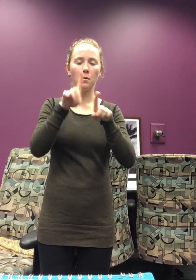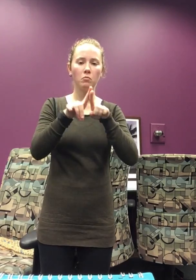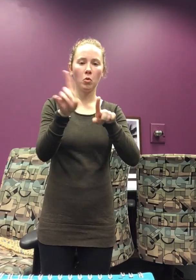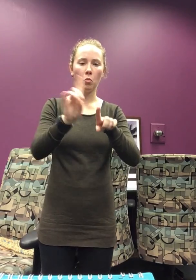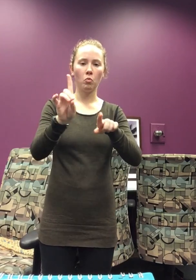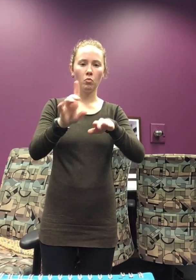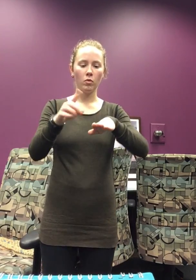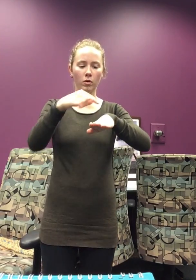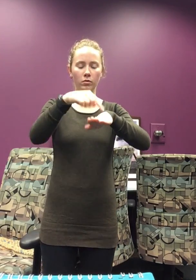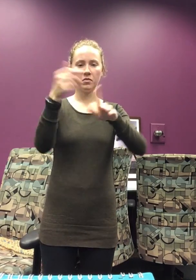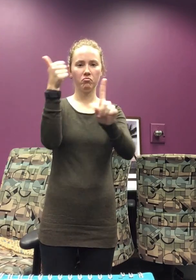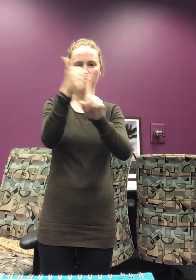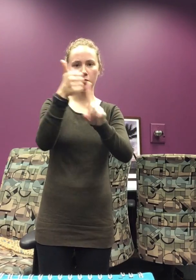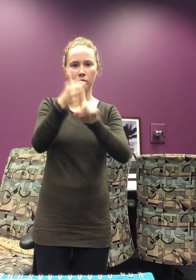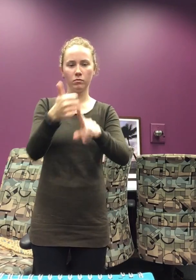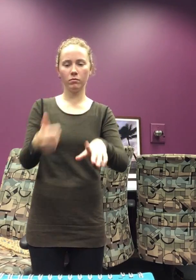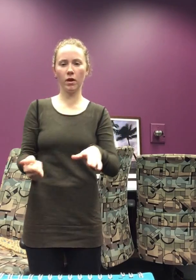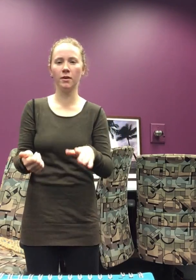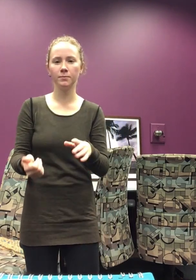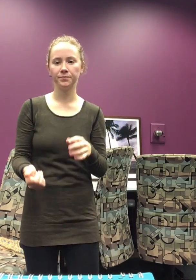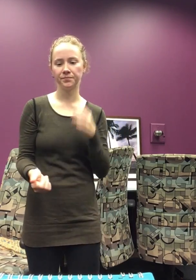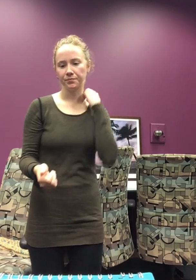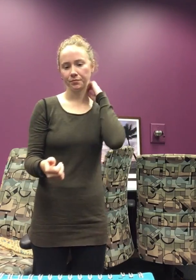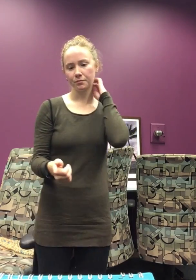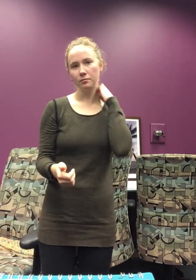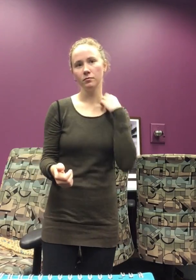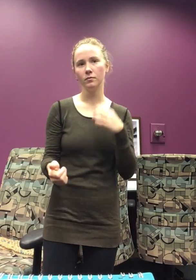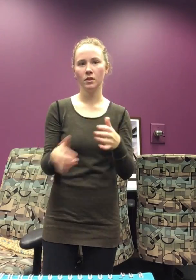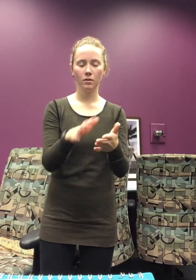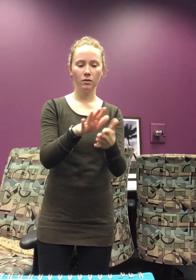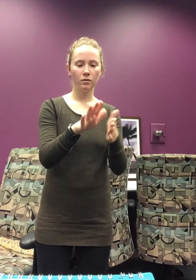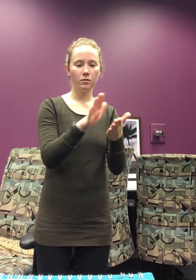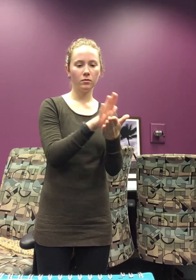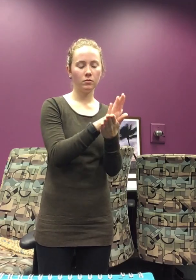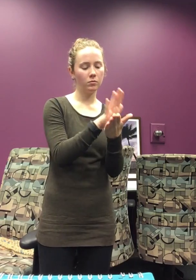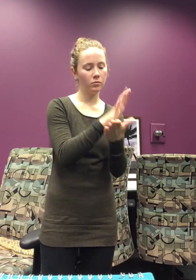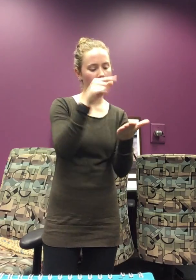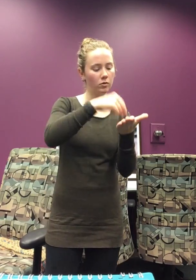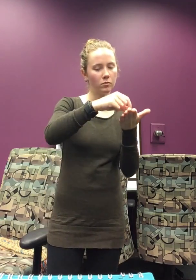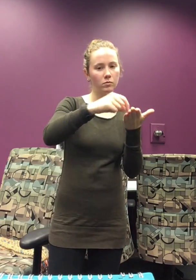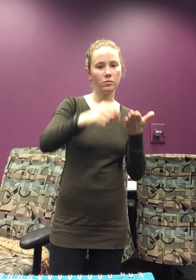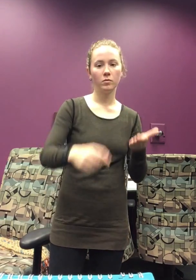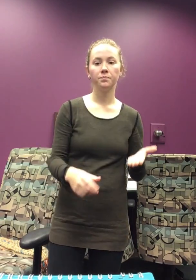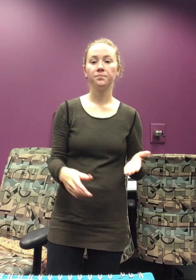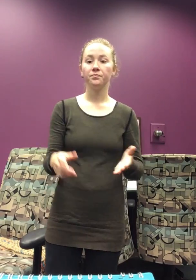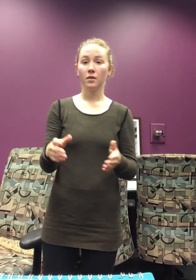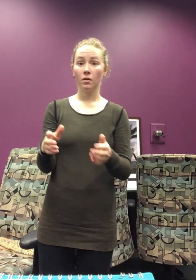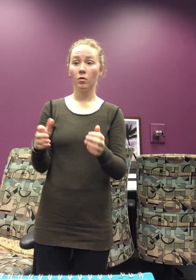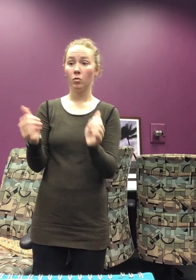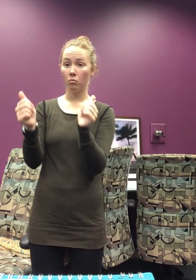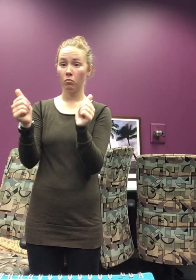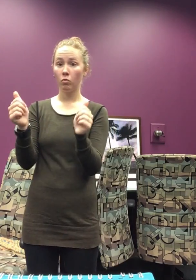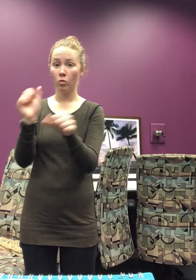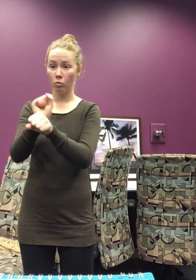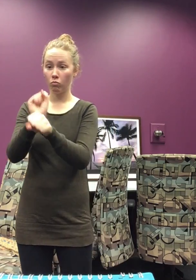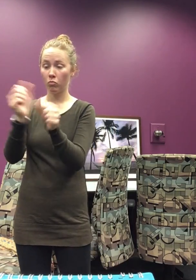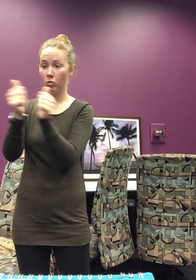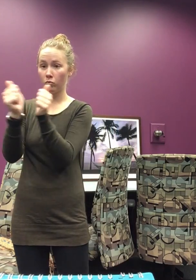be using the 4 different solutions, and we'll be working with partners and dipping Q-tips into